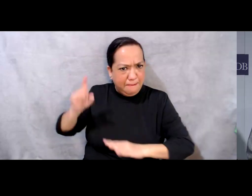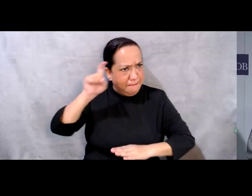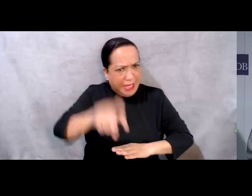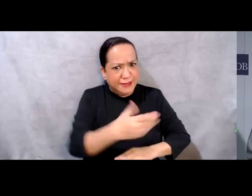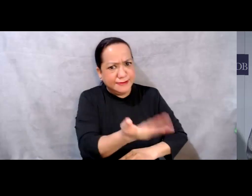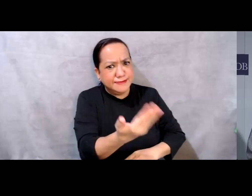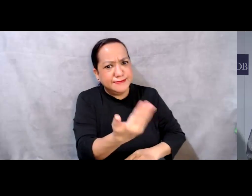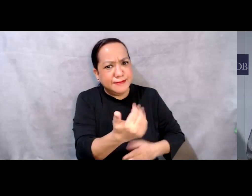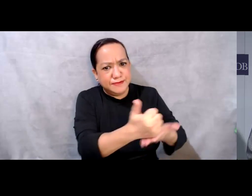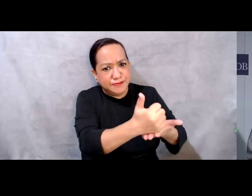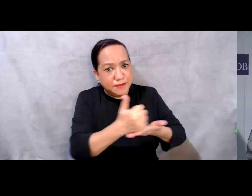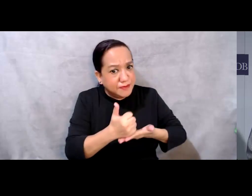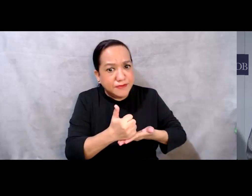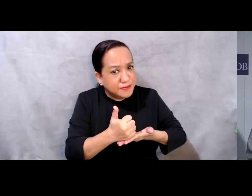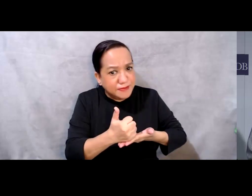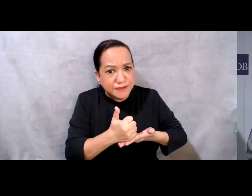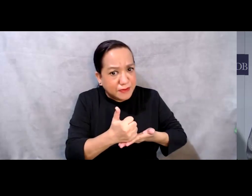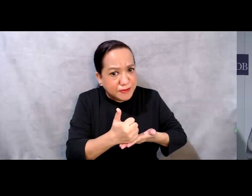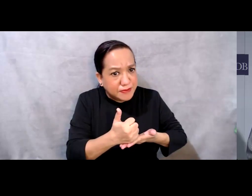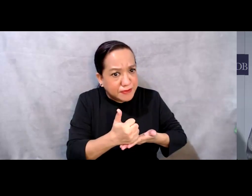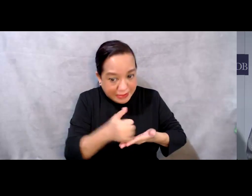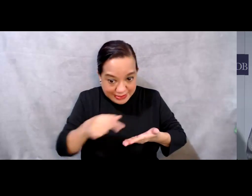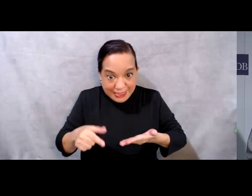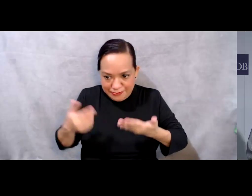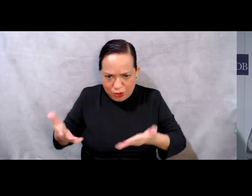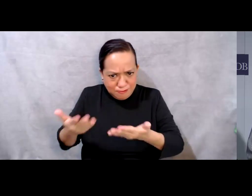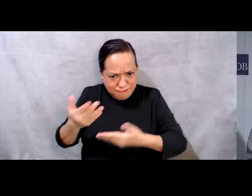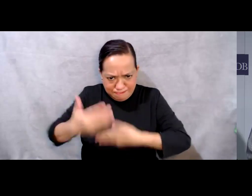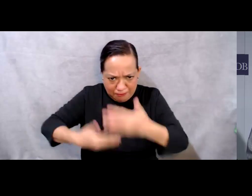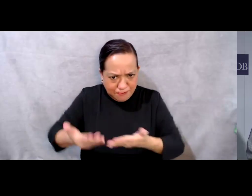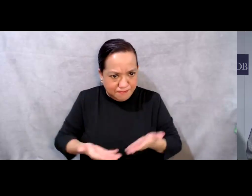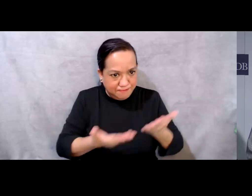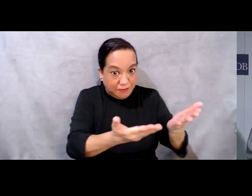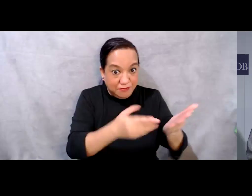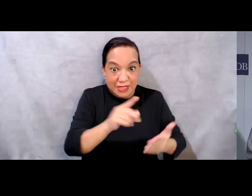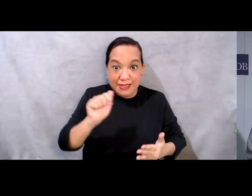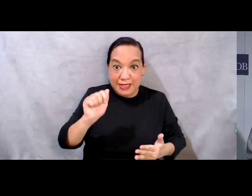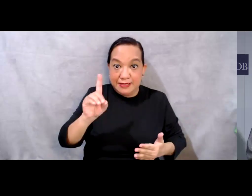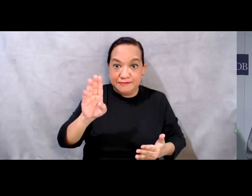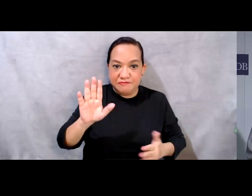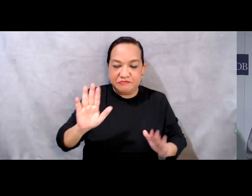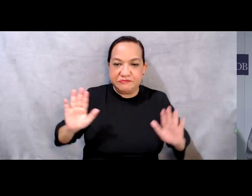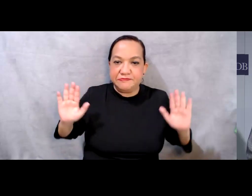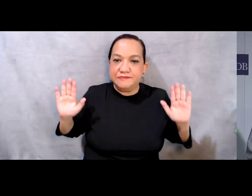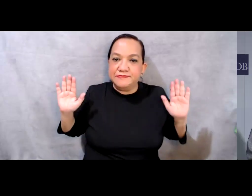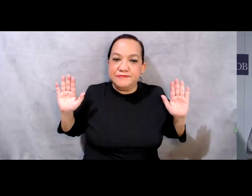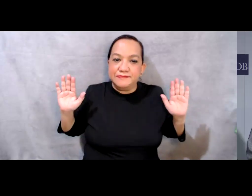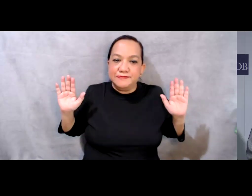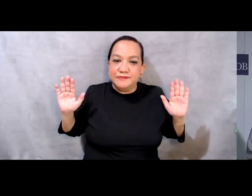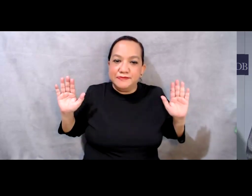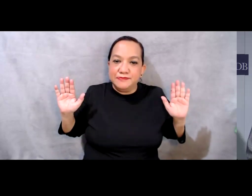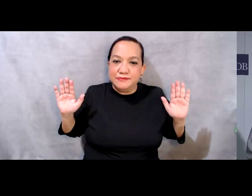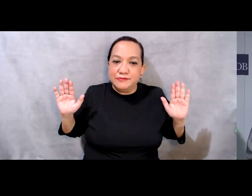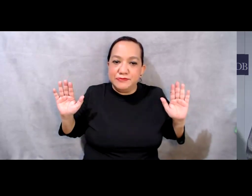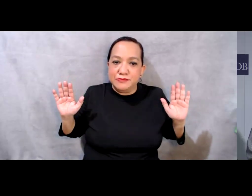sharing it with management, but ADB management refused to engage. Ultimately, the plan that came out had very little